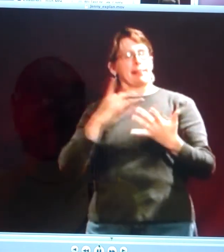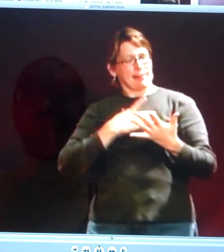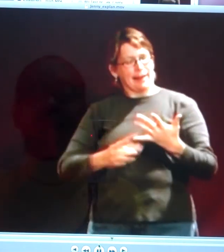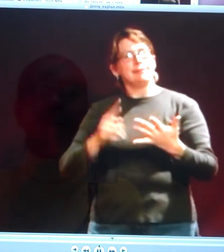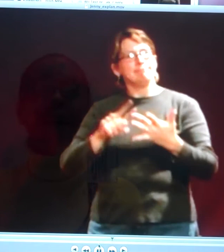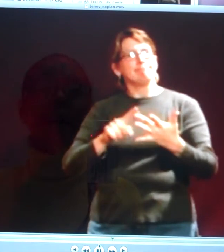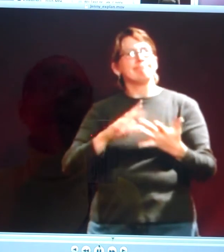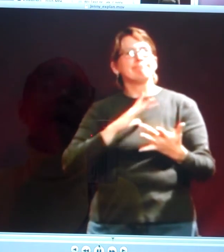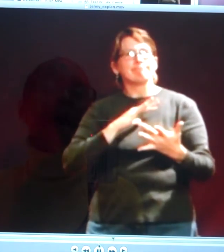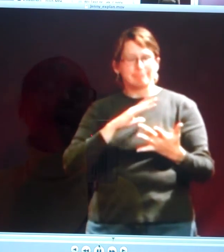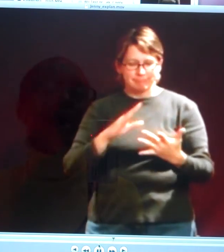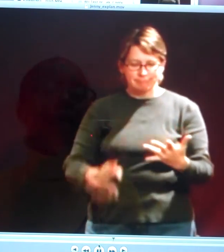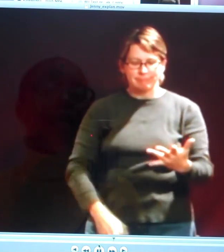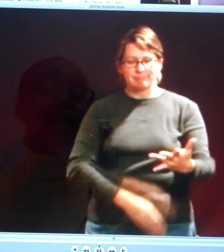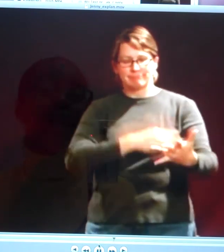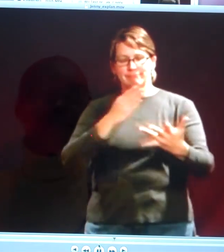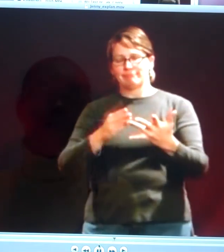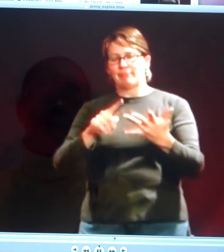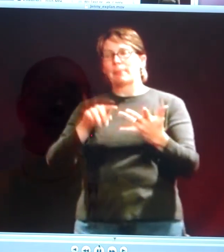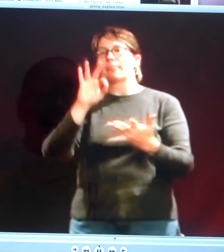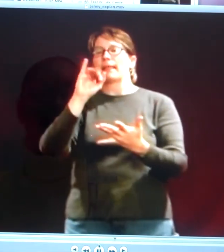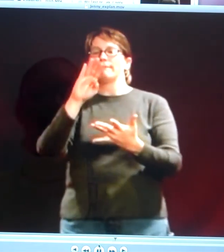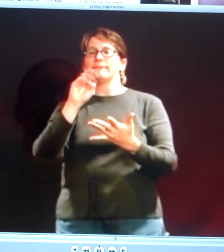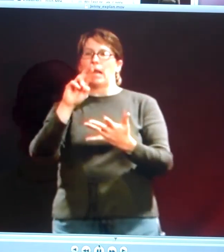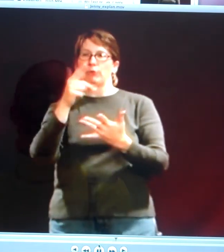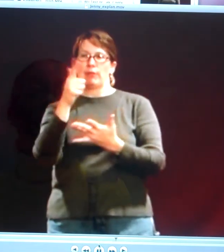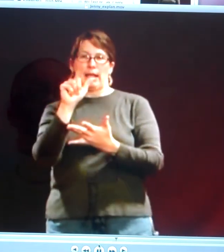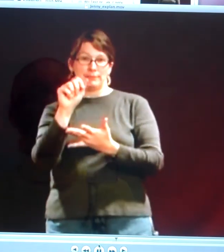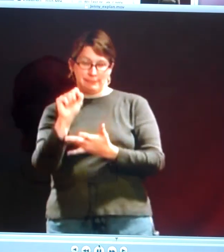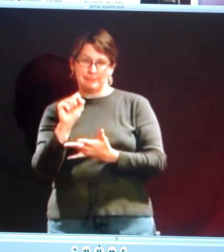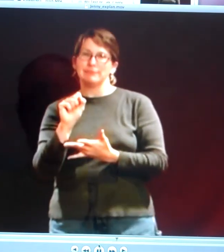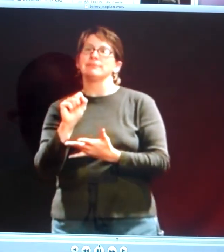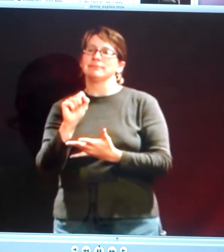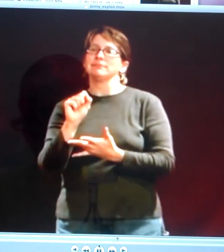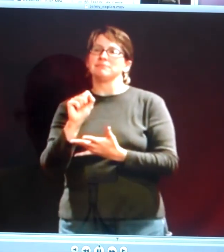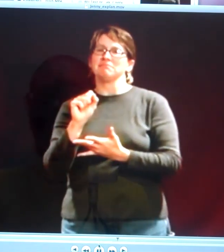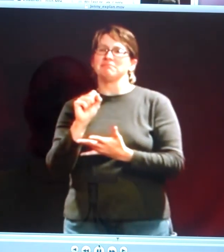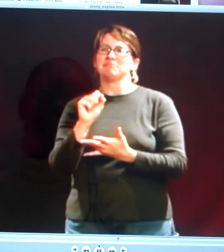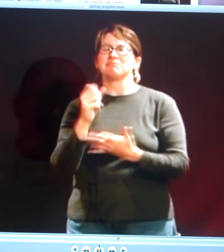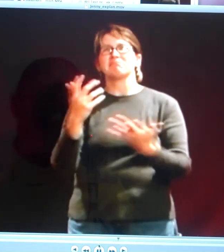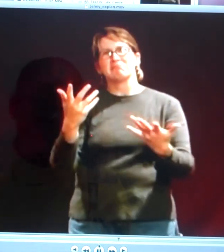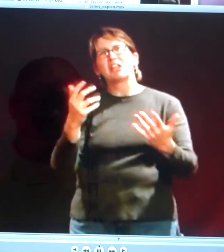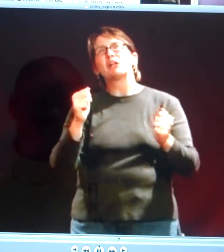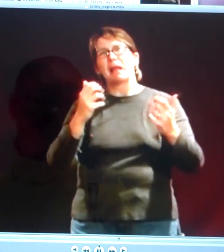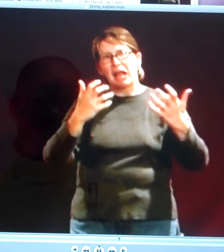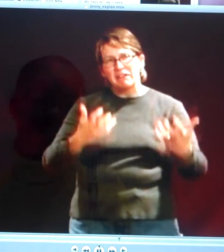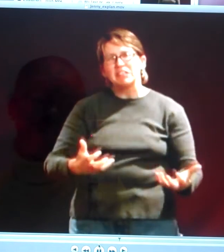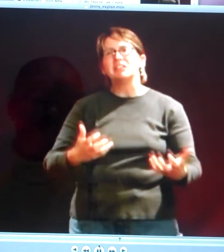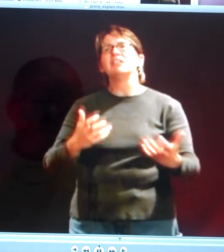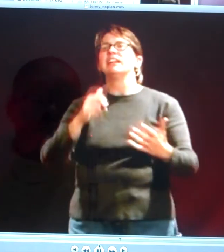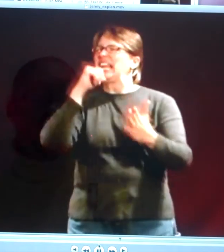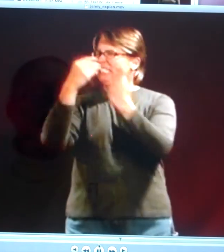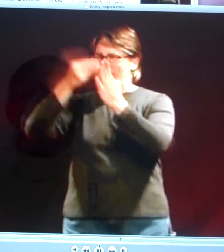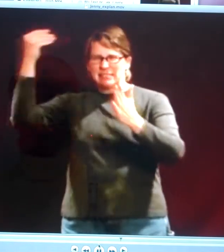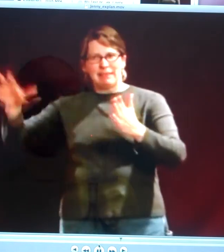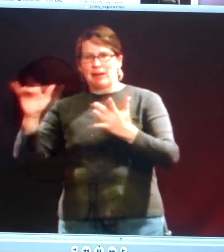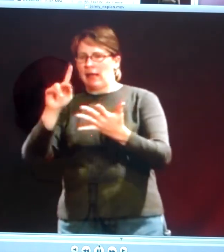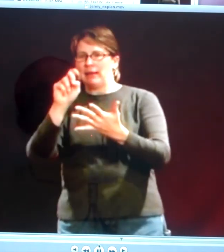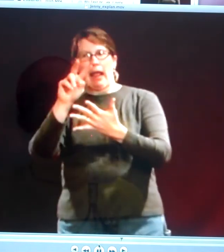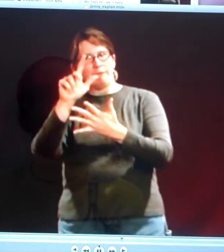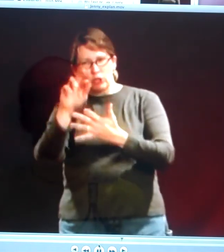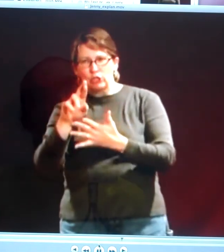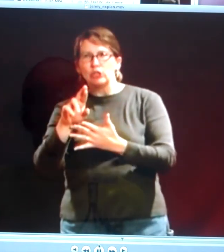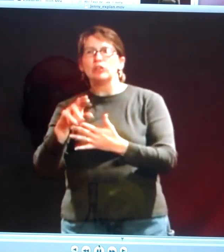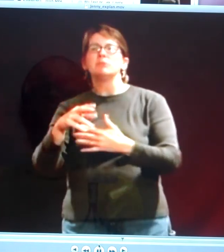to carry. A lot of people like that one. Now the fourth one you have fiberglass. It's a little